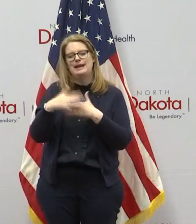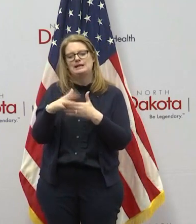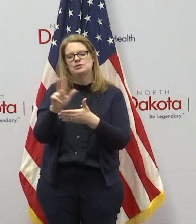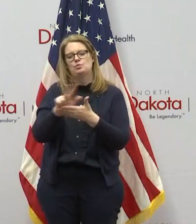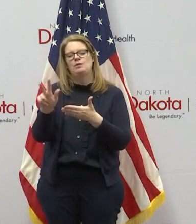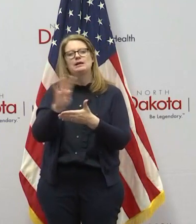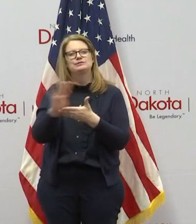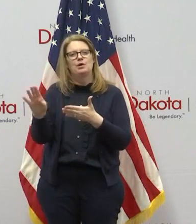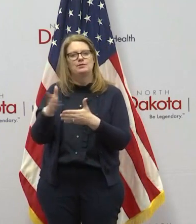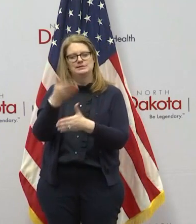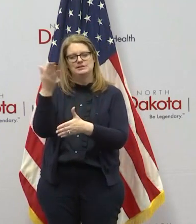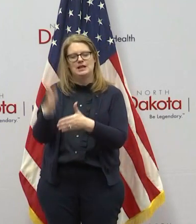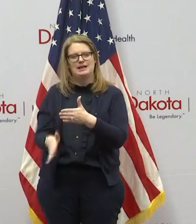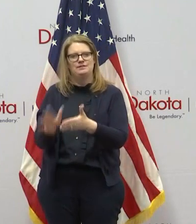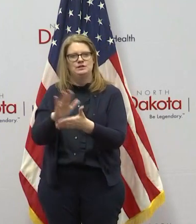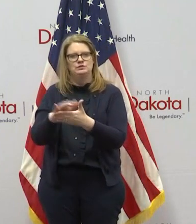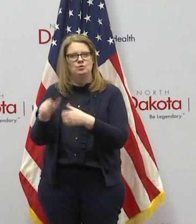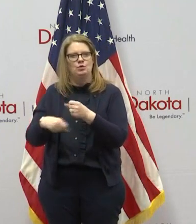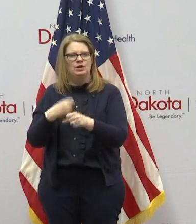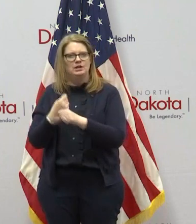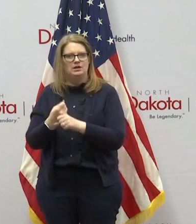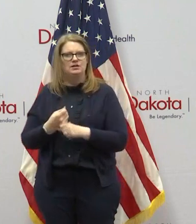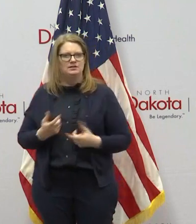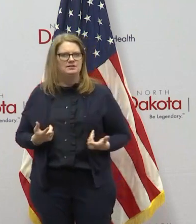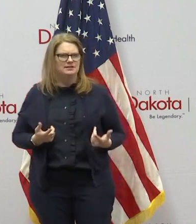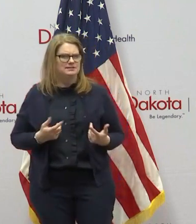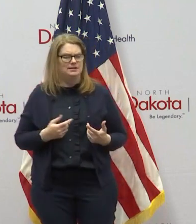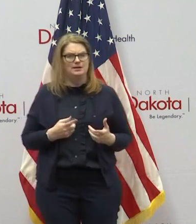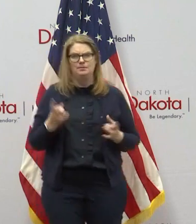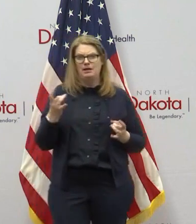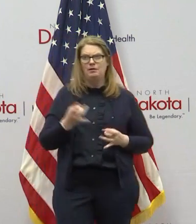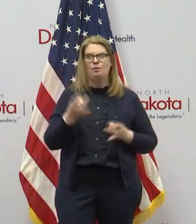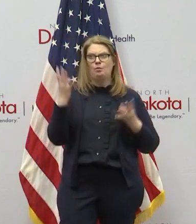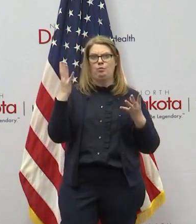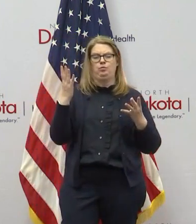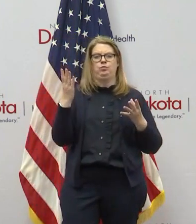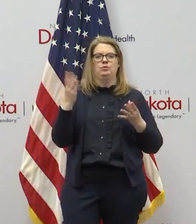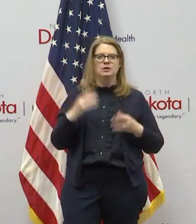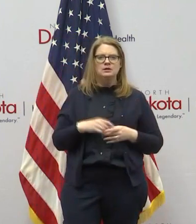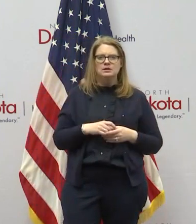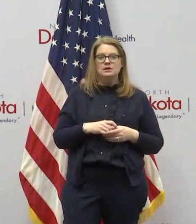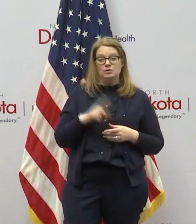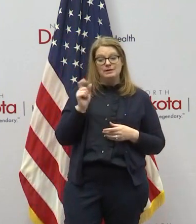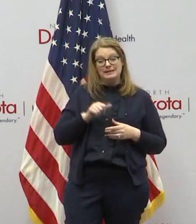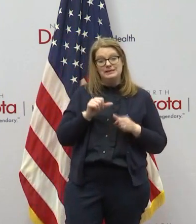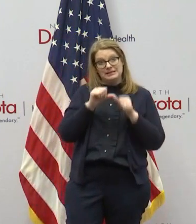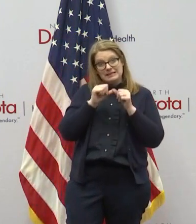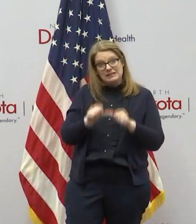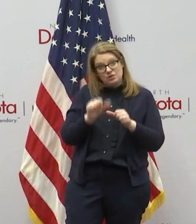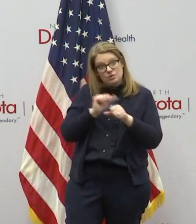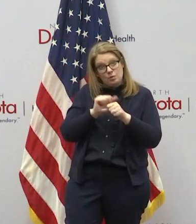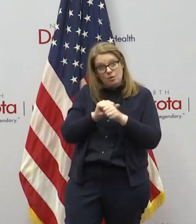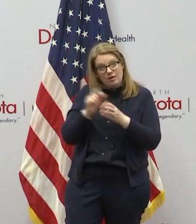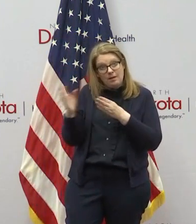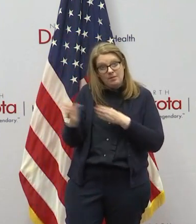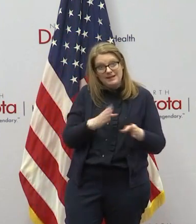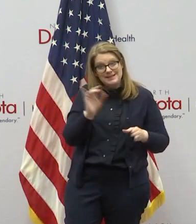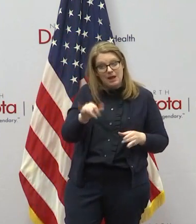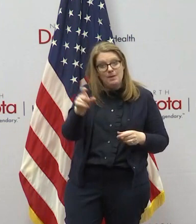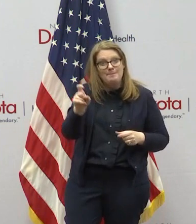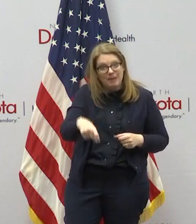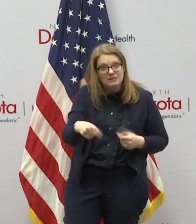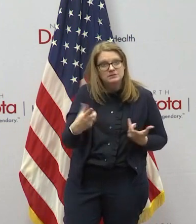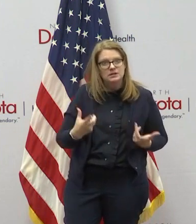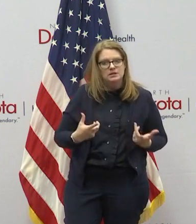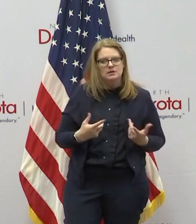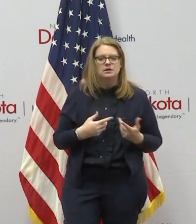head to the end of the school year, because that could have been a gigantic distraction. But we have to keep working on those plans, because we have to work on how